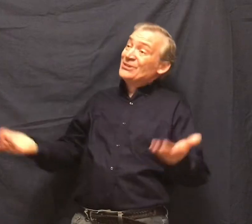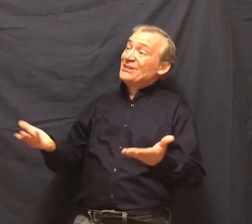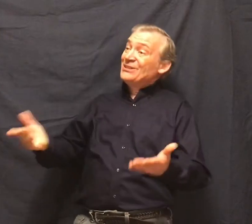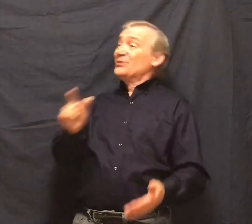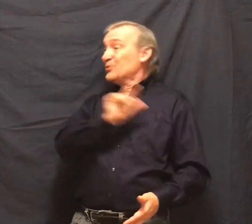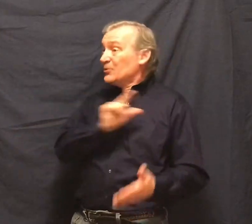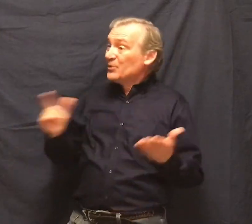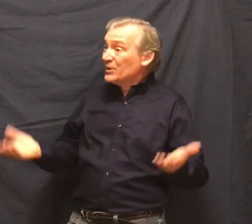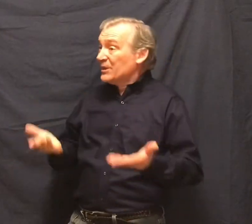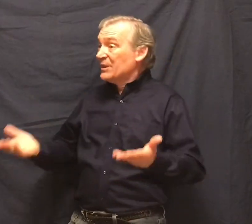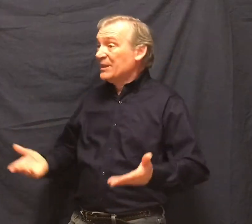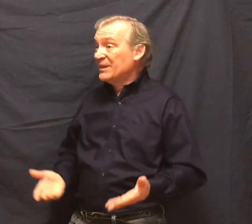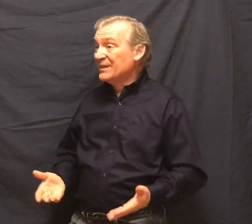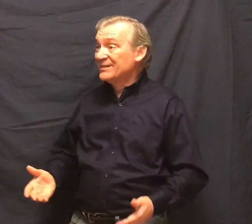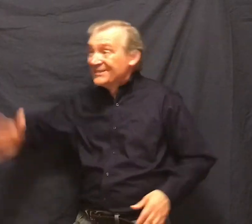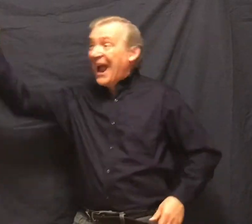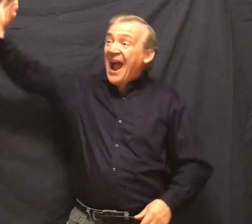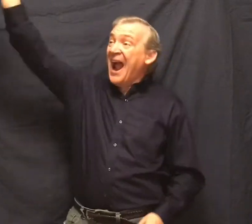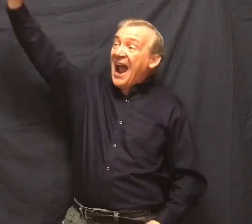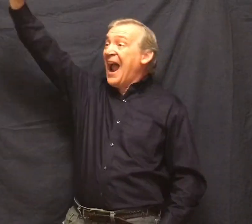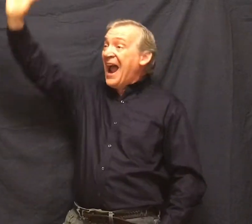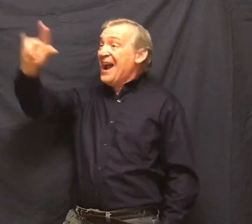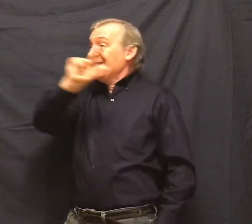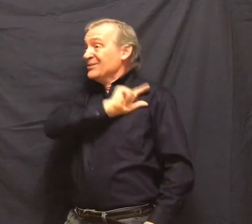And he answered, Here, George, I'm right here.